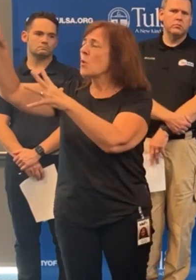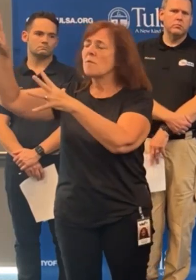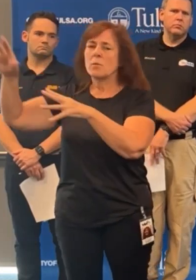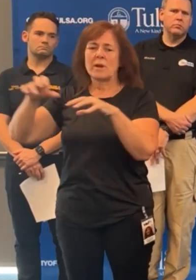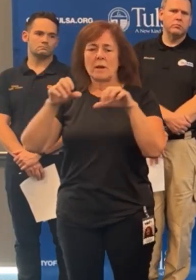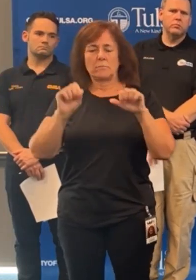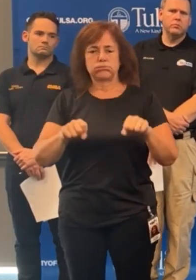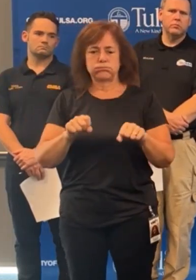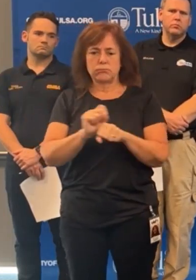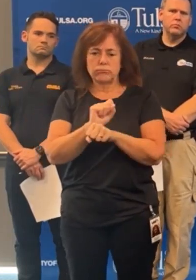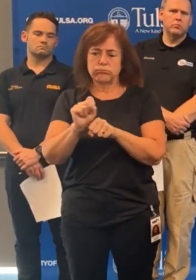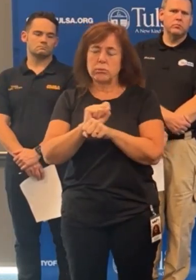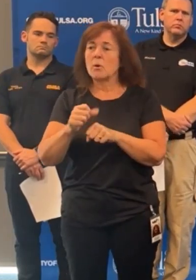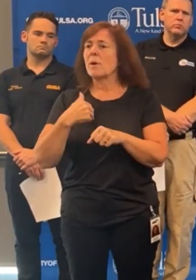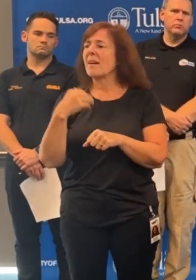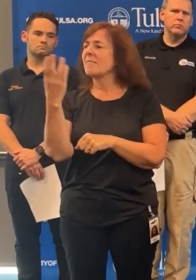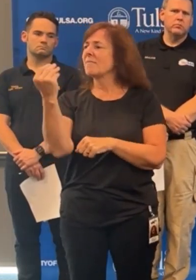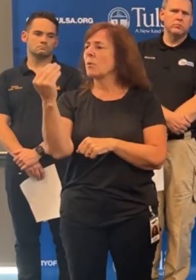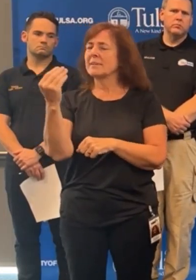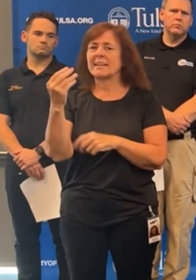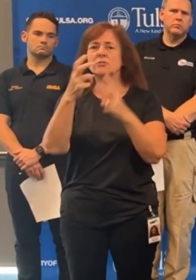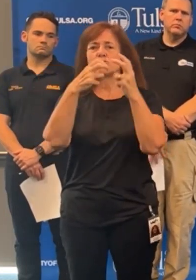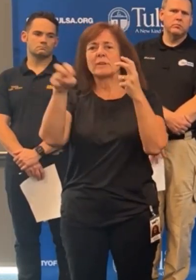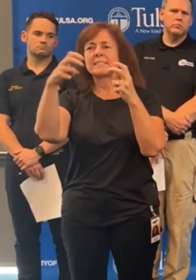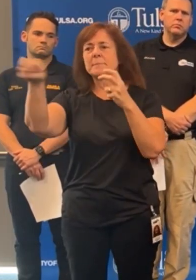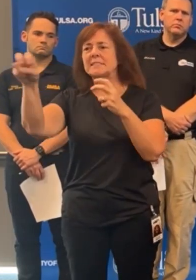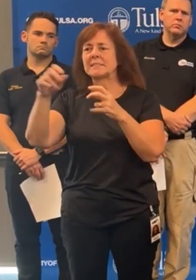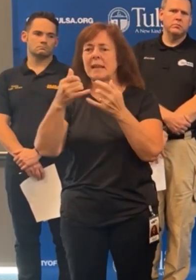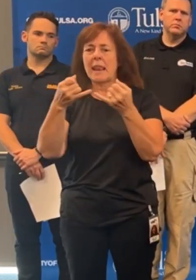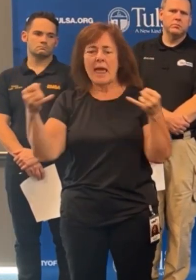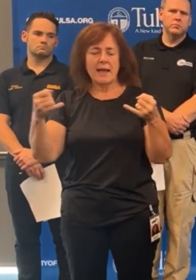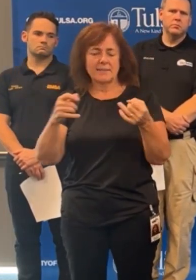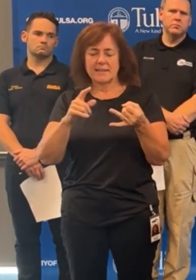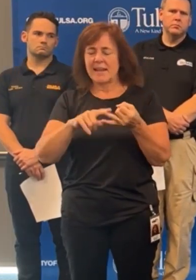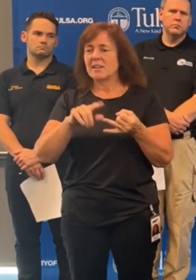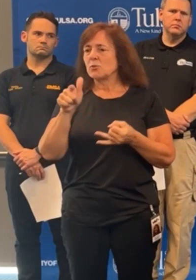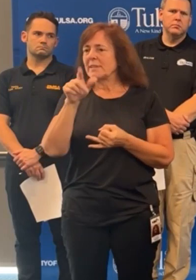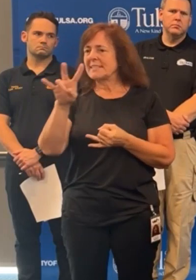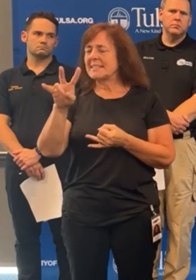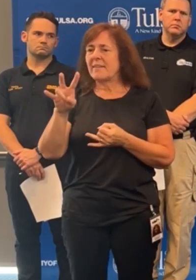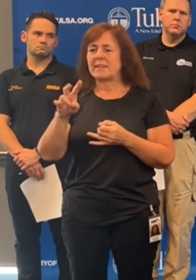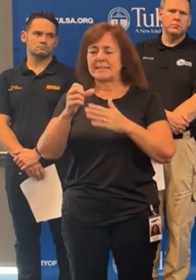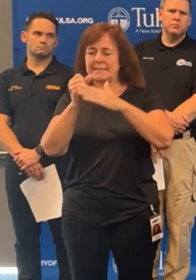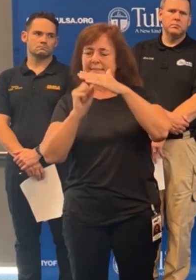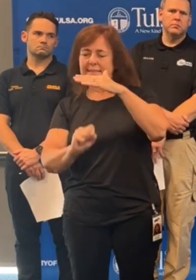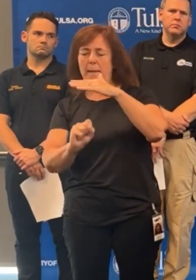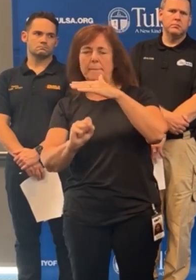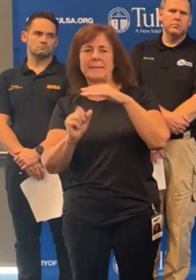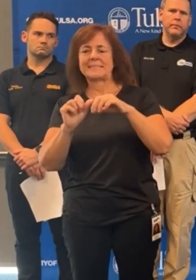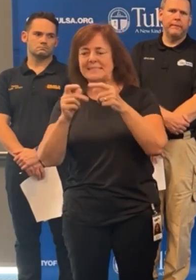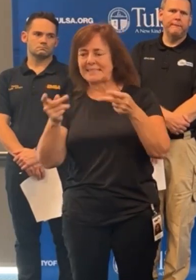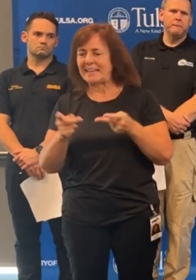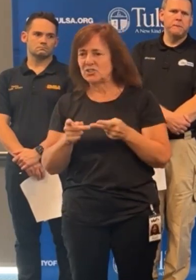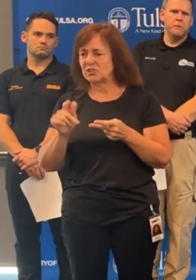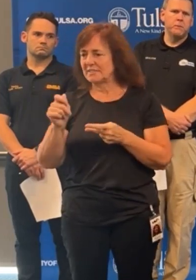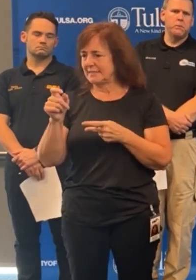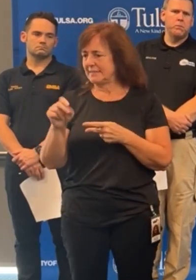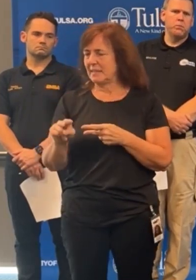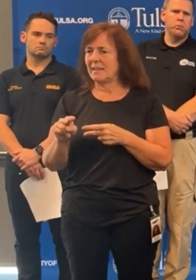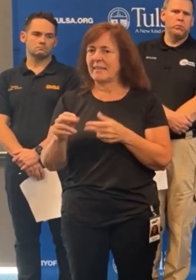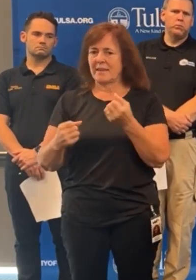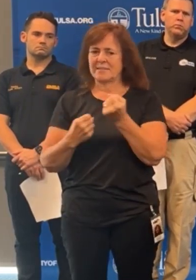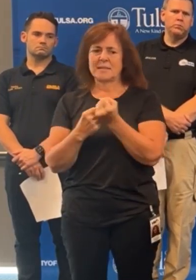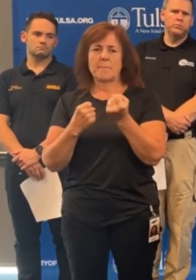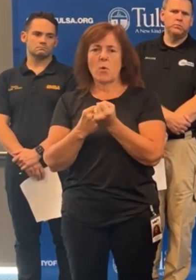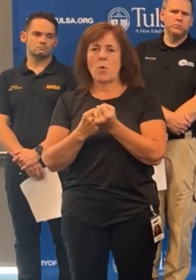had 14 transmission lines and 26 substations, which support the backbone of the grid impacted by the storm.